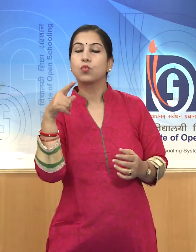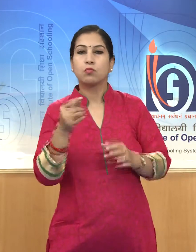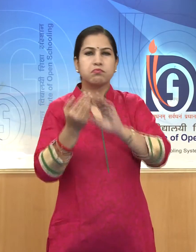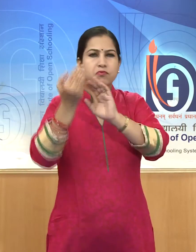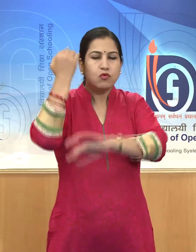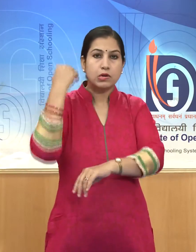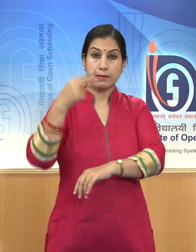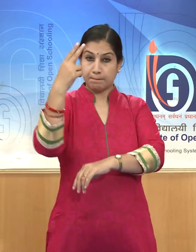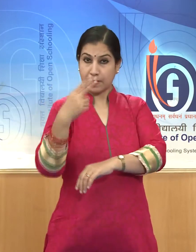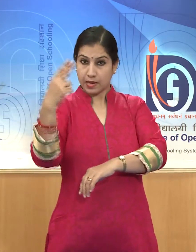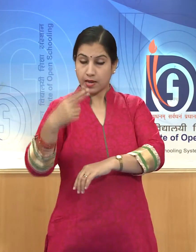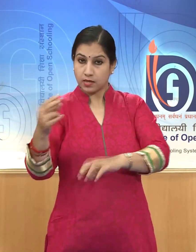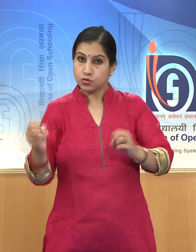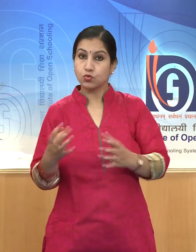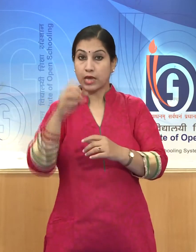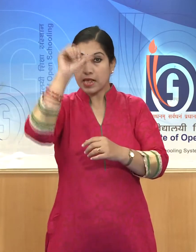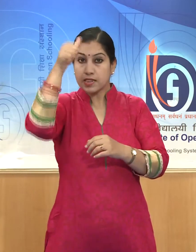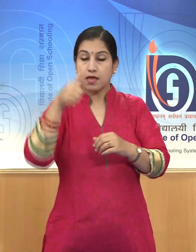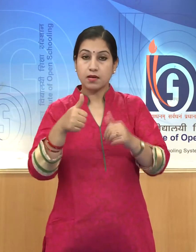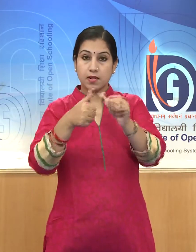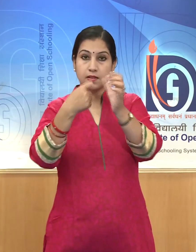contemporary Indian art.